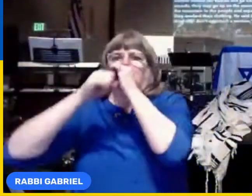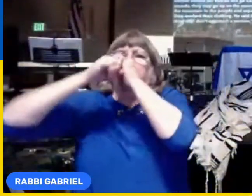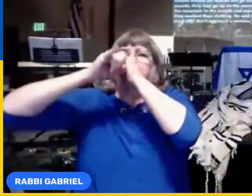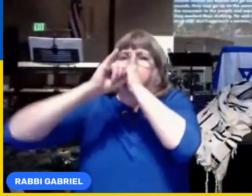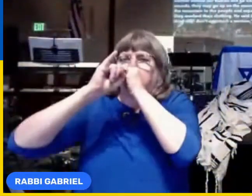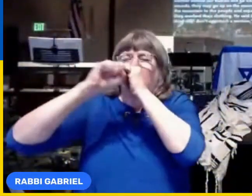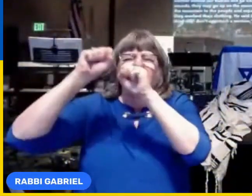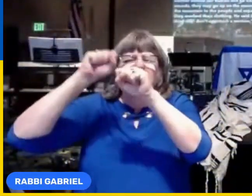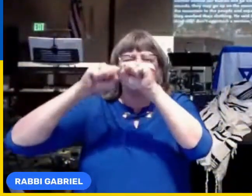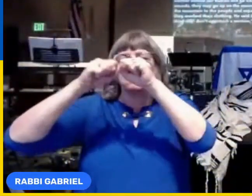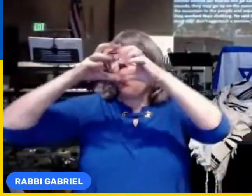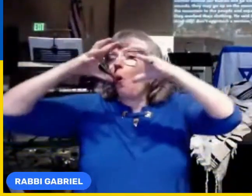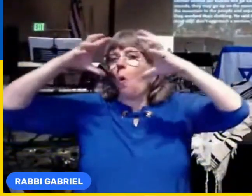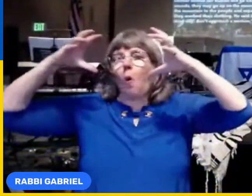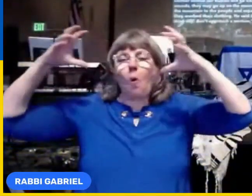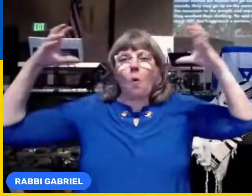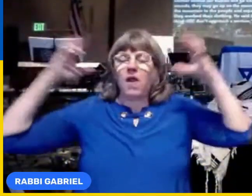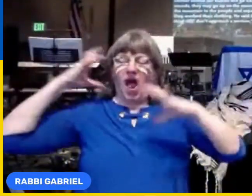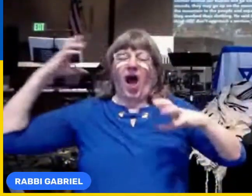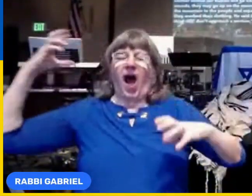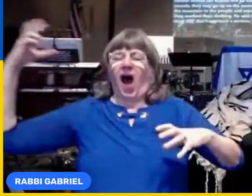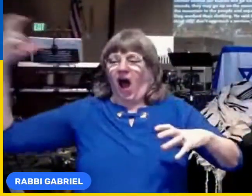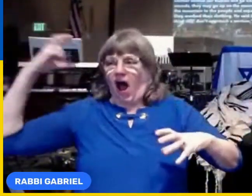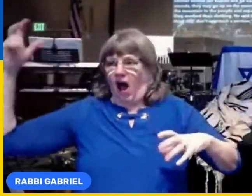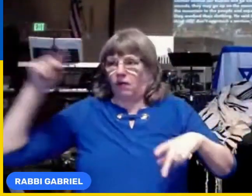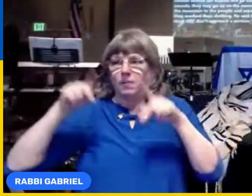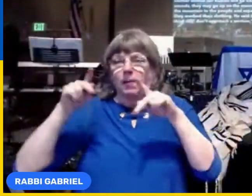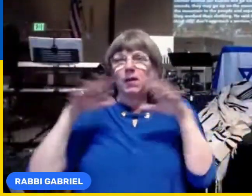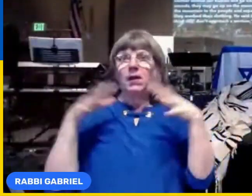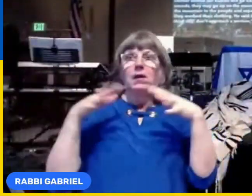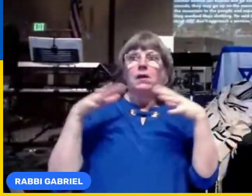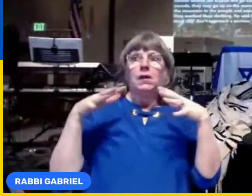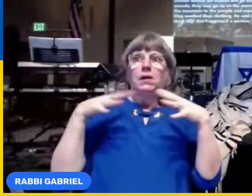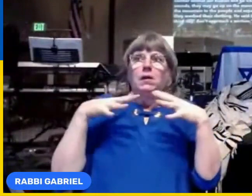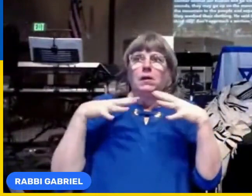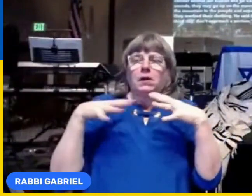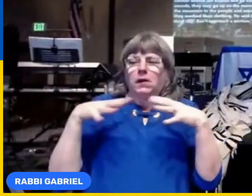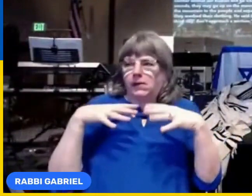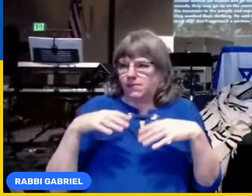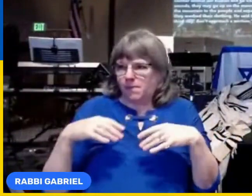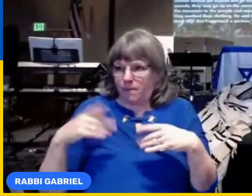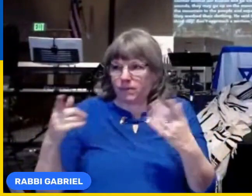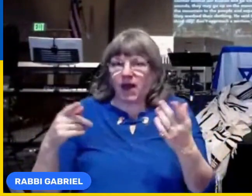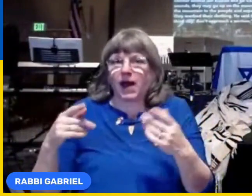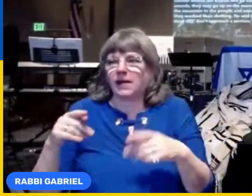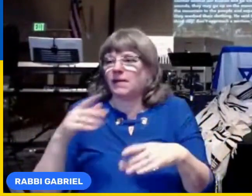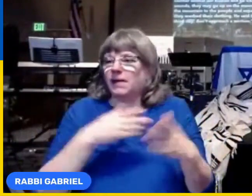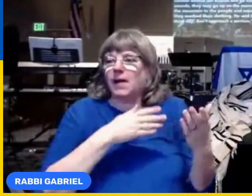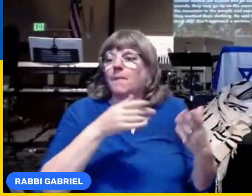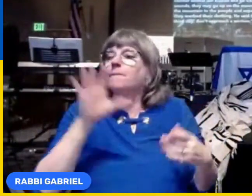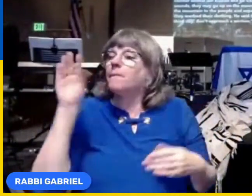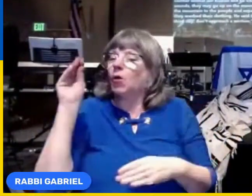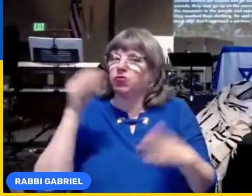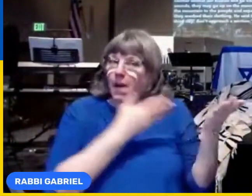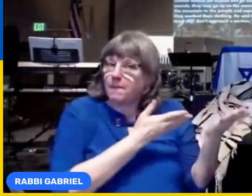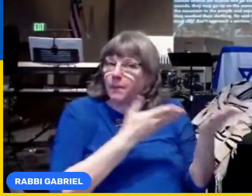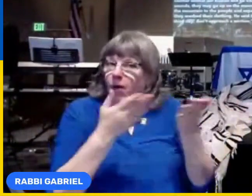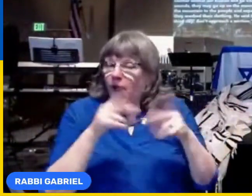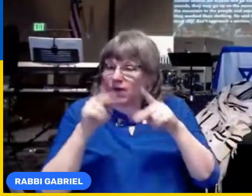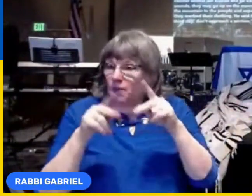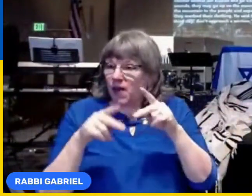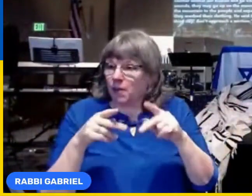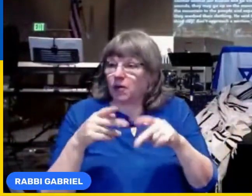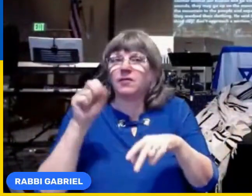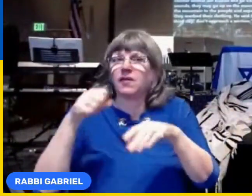trembled. Moshe brought the people out of the camp to meet God. They stood near the base of